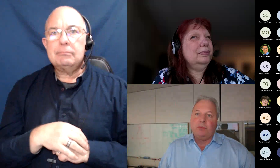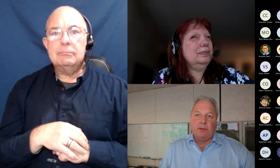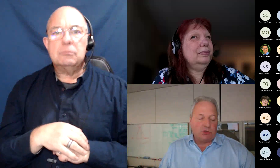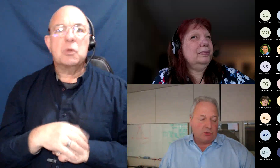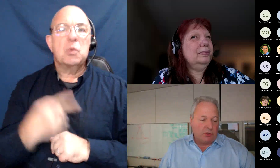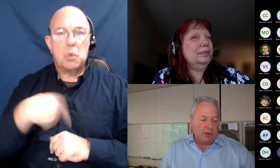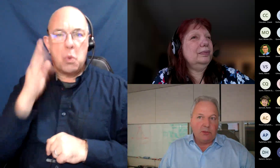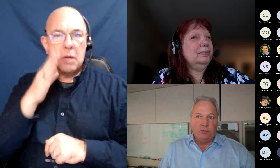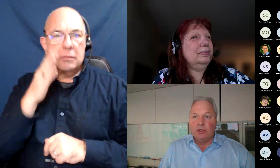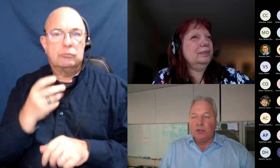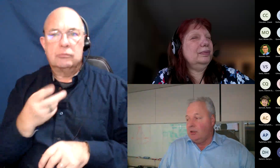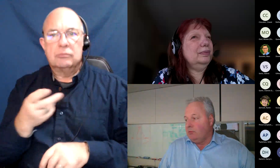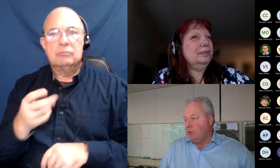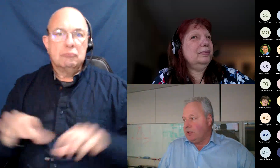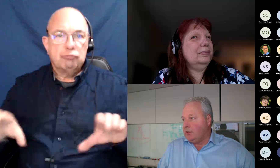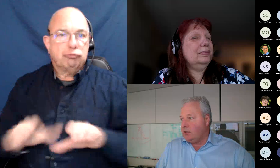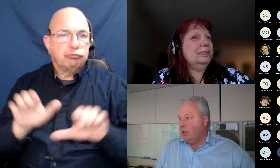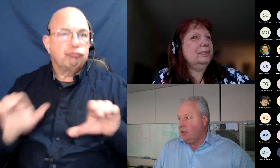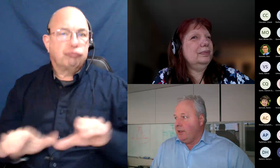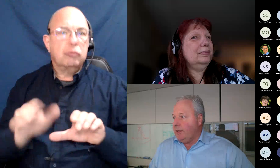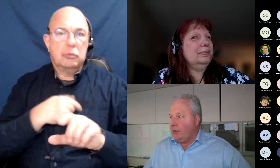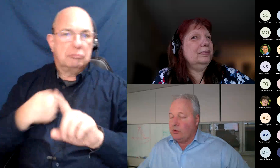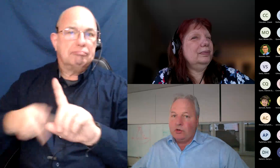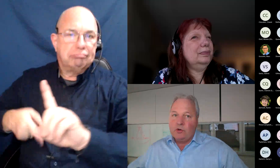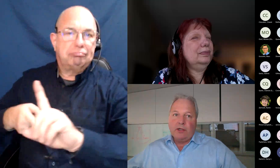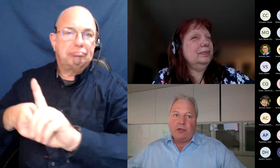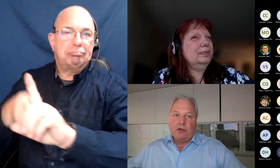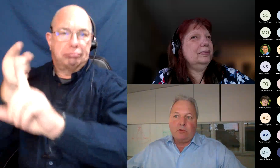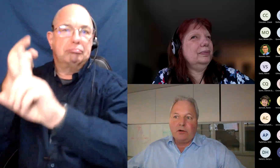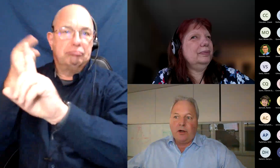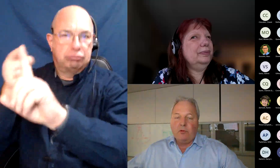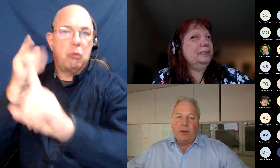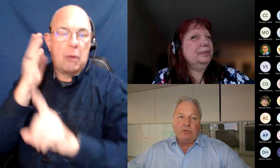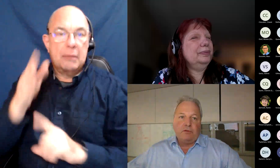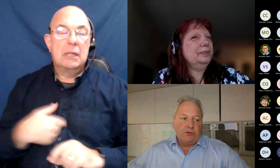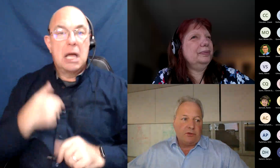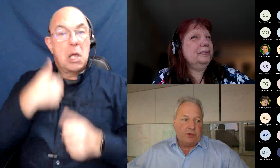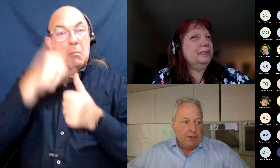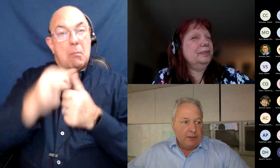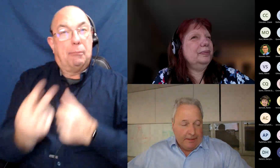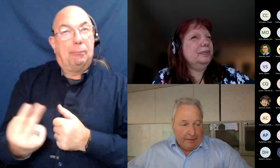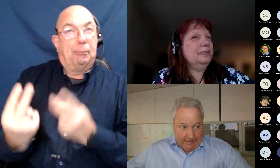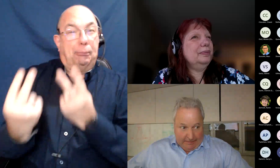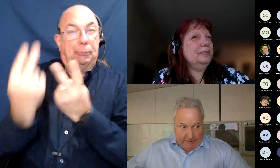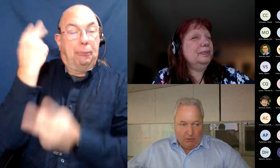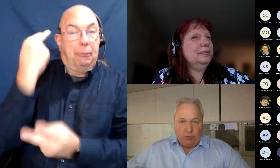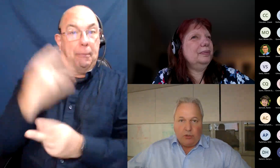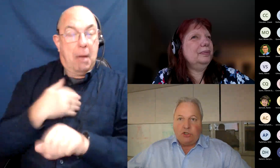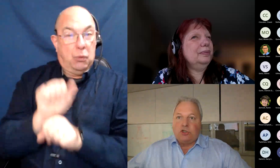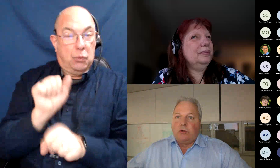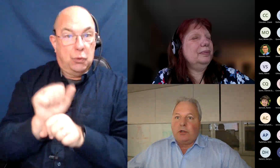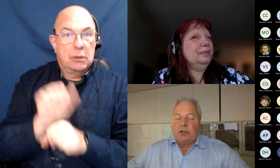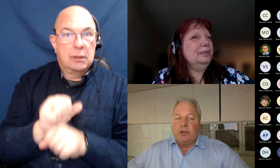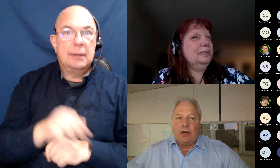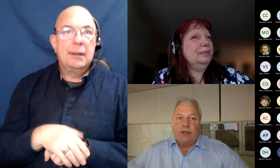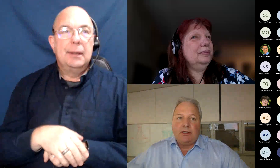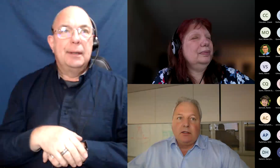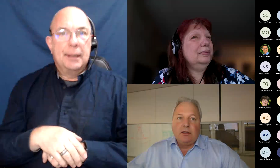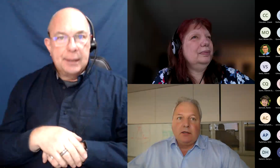work hard, but I'm sure that we'll get there. Earlier in my career, I remember facing a pretty